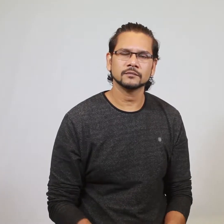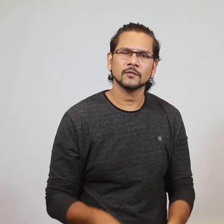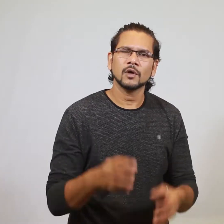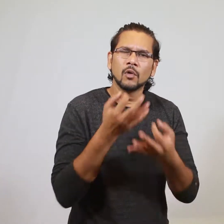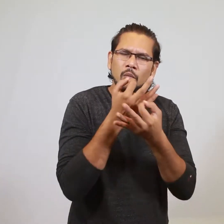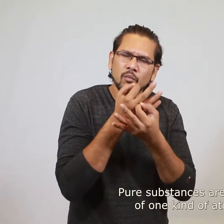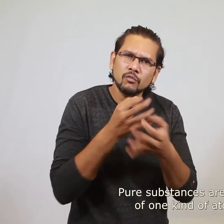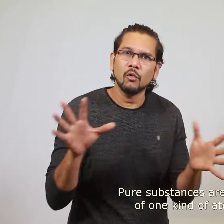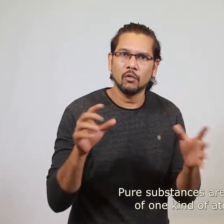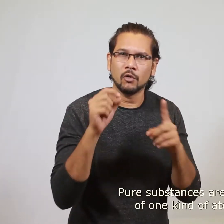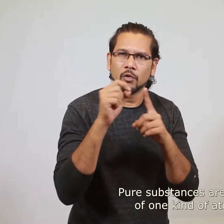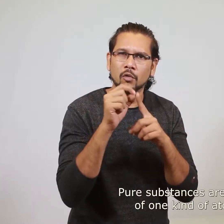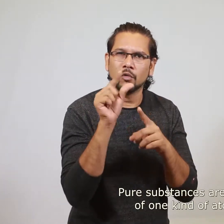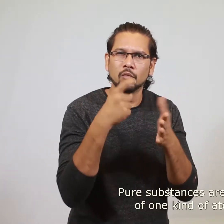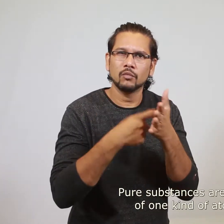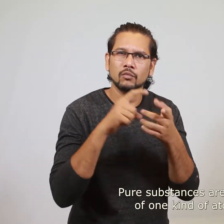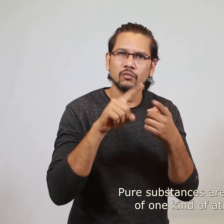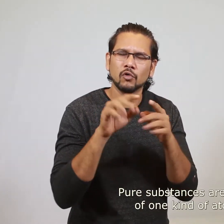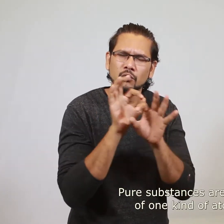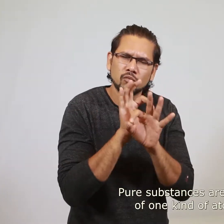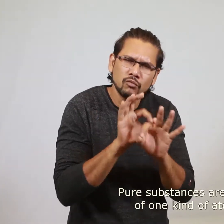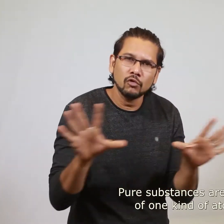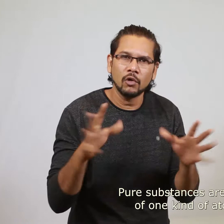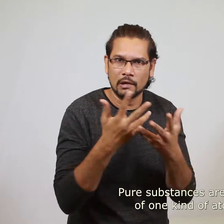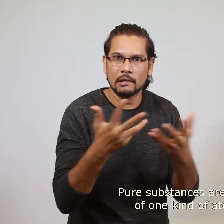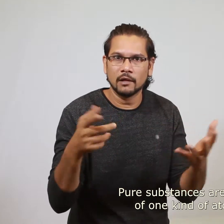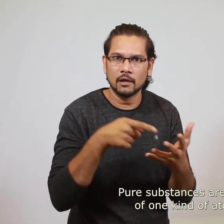Pure substances are made of one kind of atom.